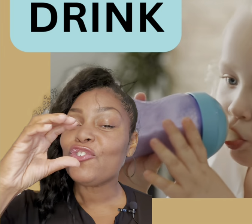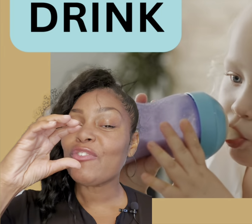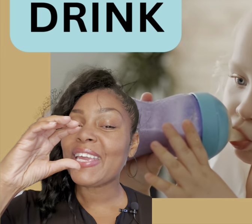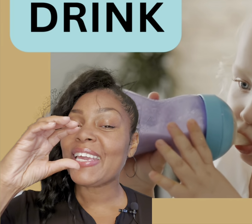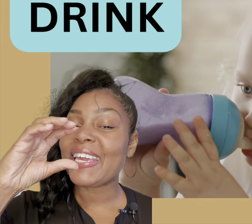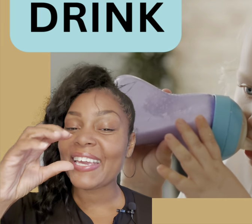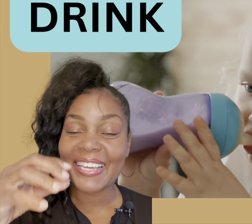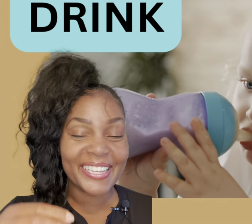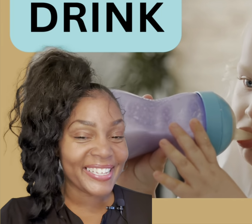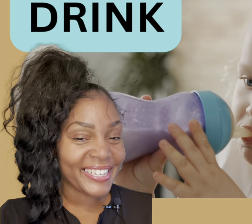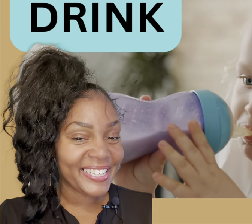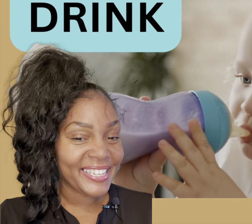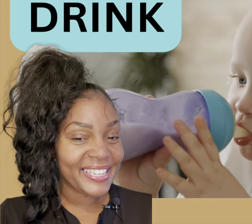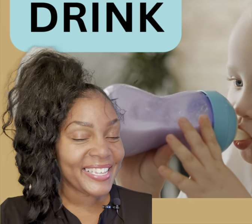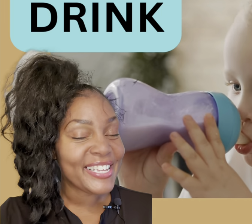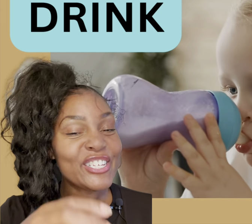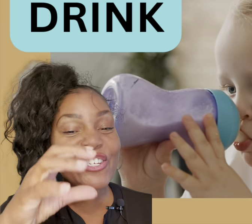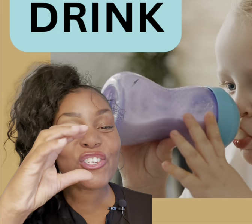drink,